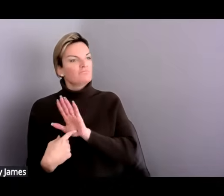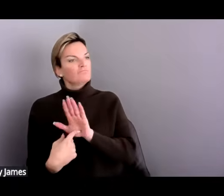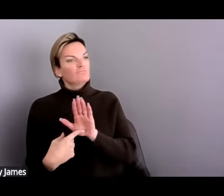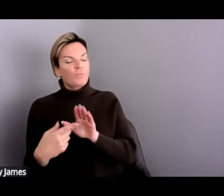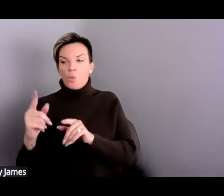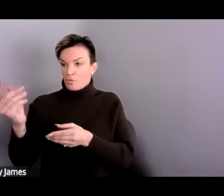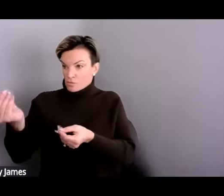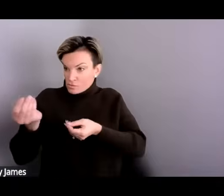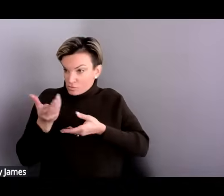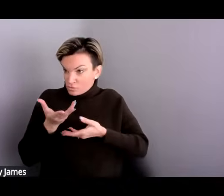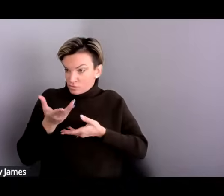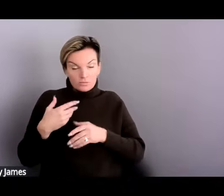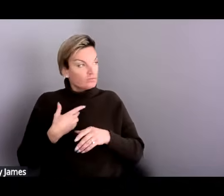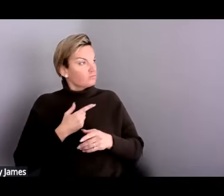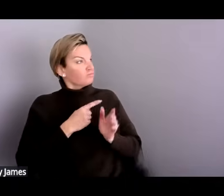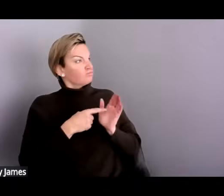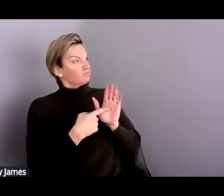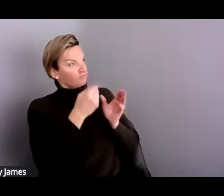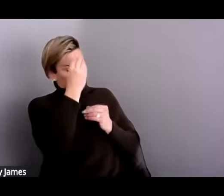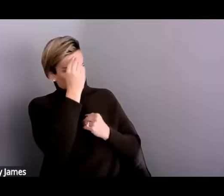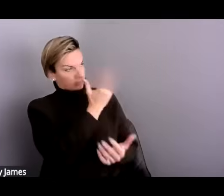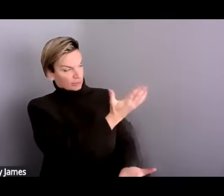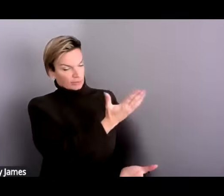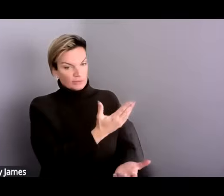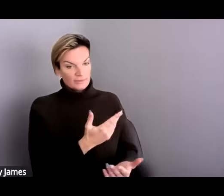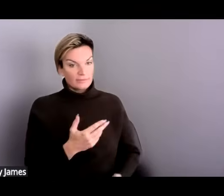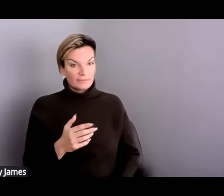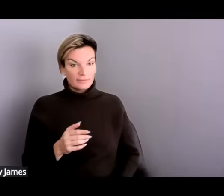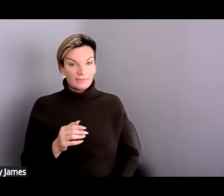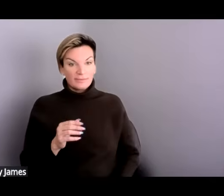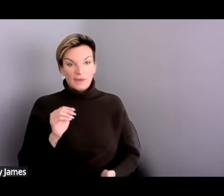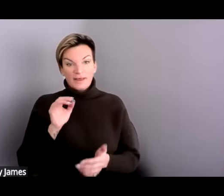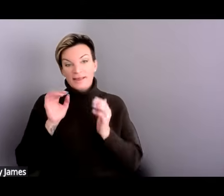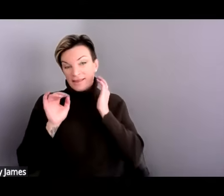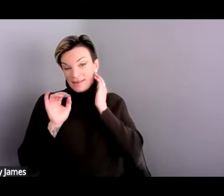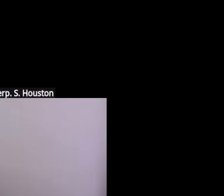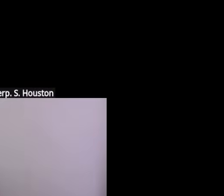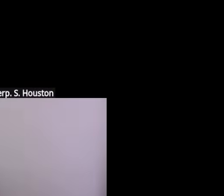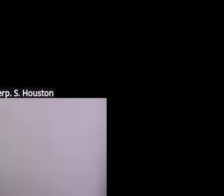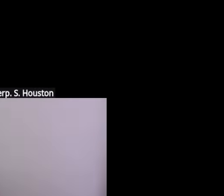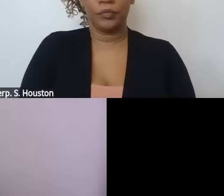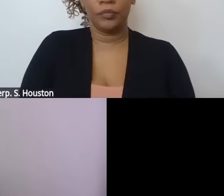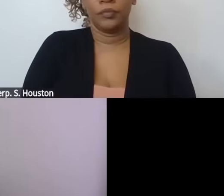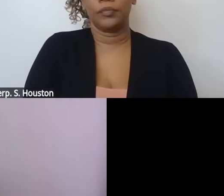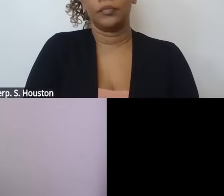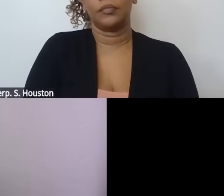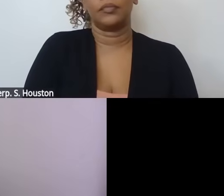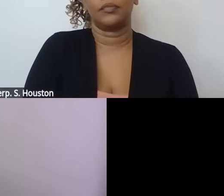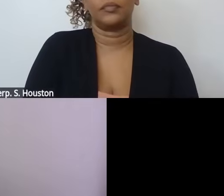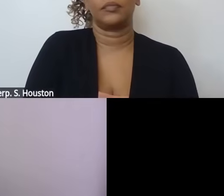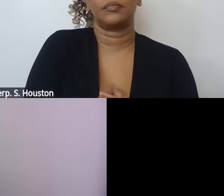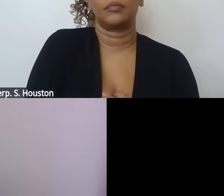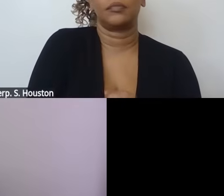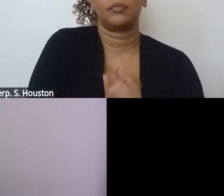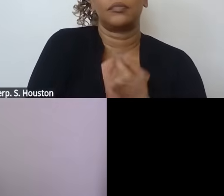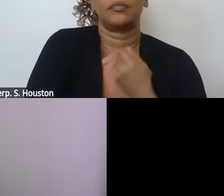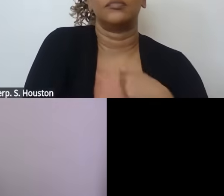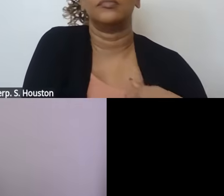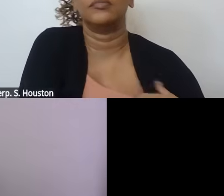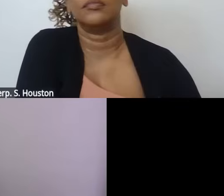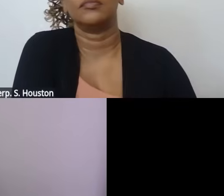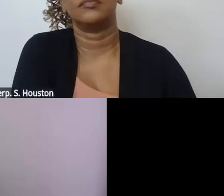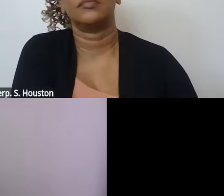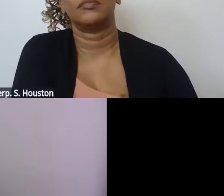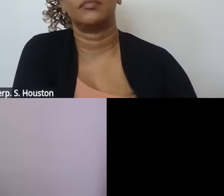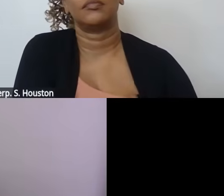Those are folks that are not going to be affected by registering their companies because they already have. They're not going to be affected by managing their employees because